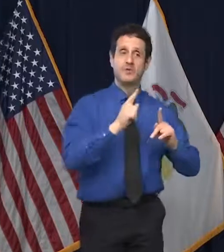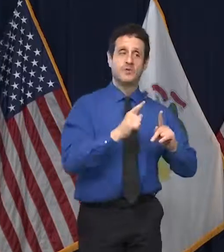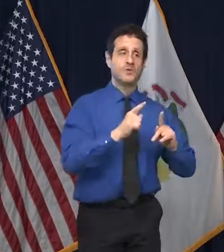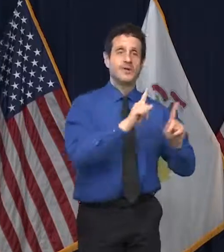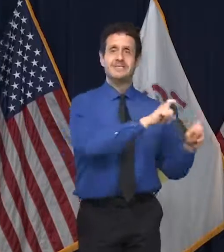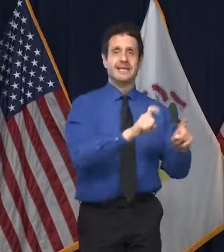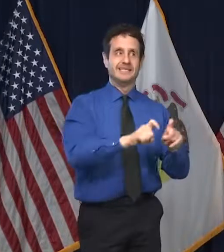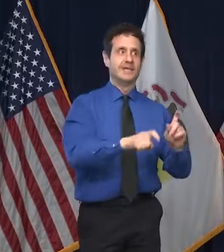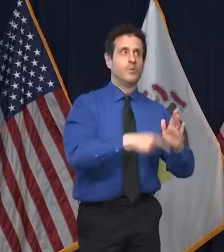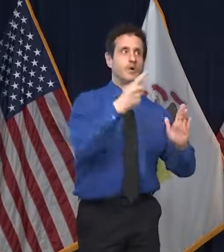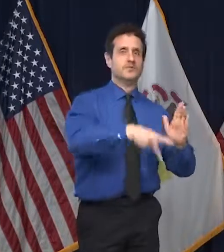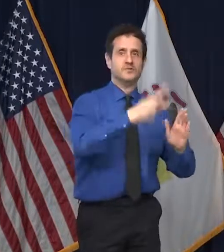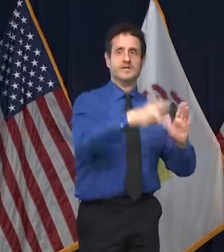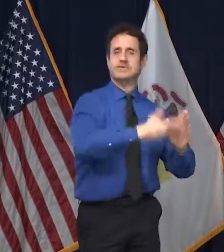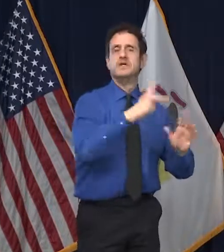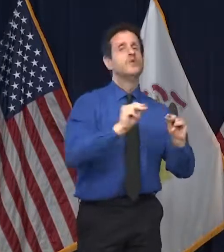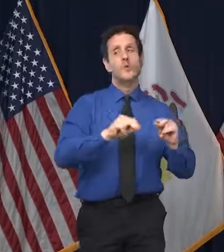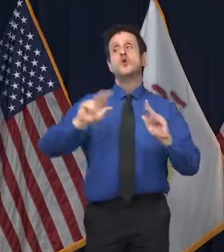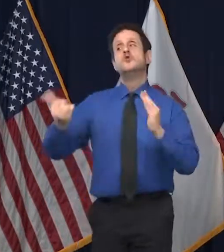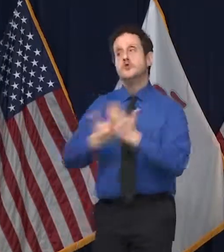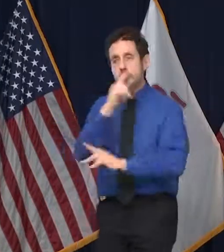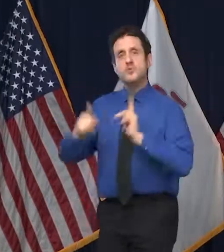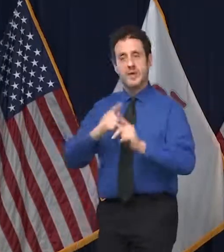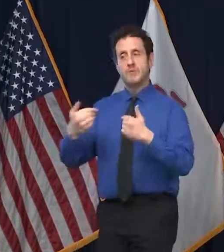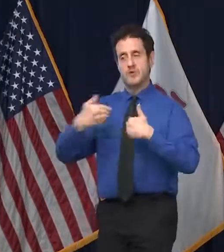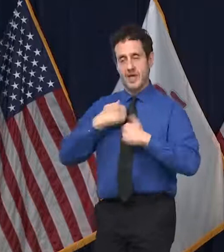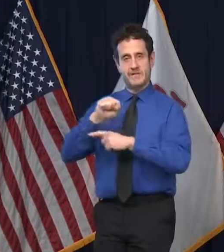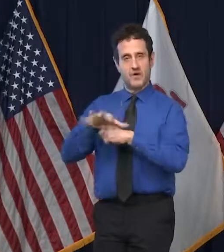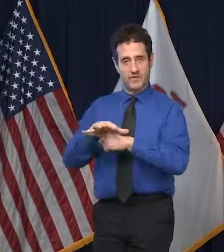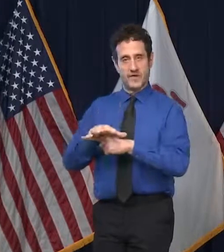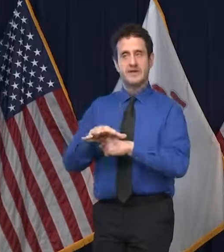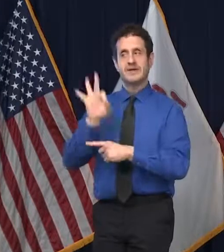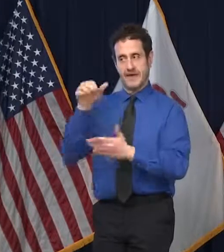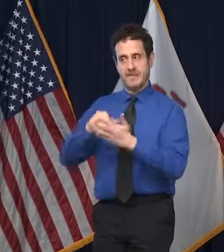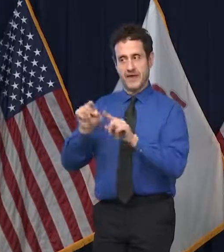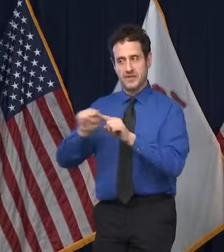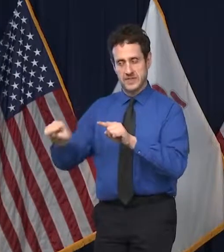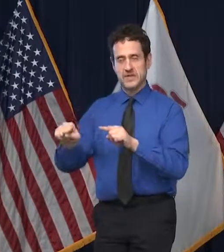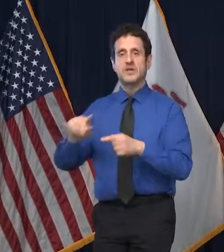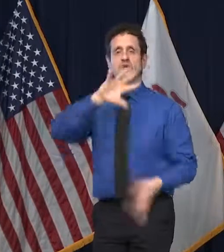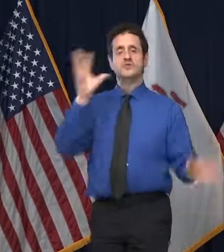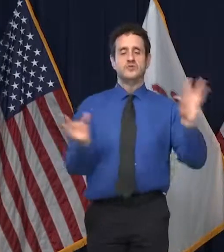different tests. These are new individuals diagnosed with COVID for a total of